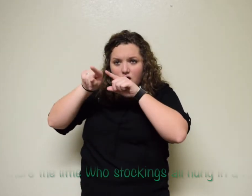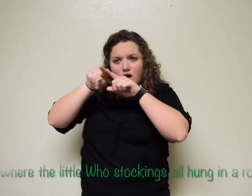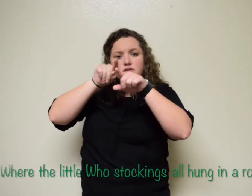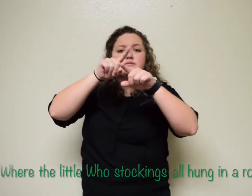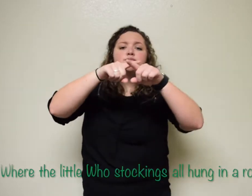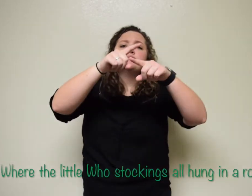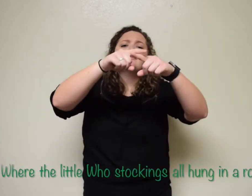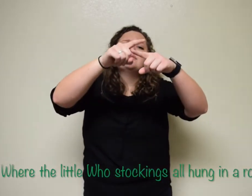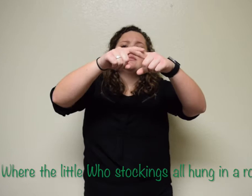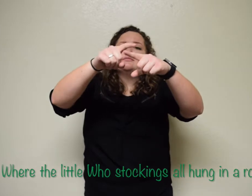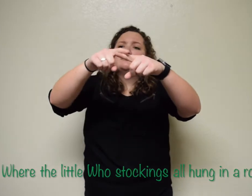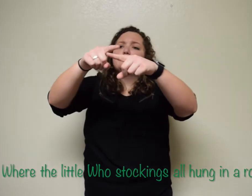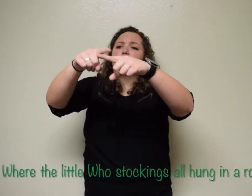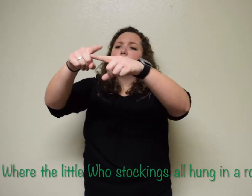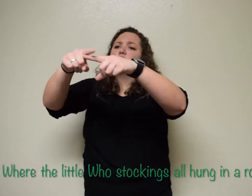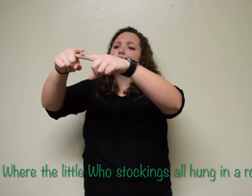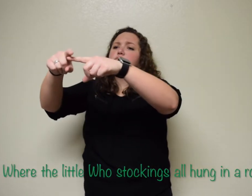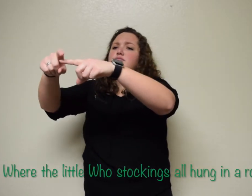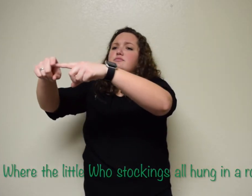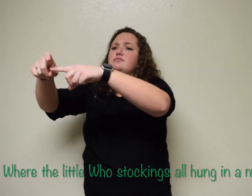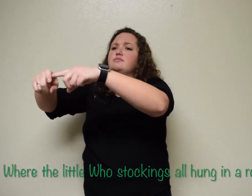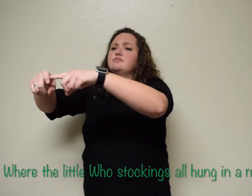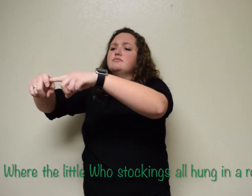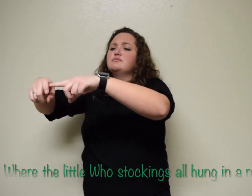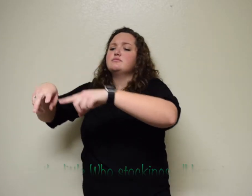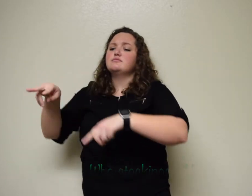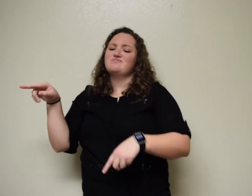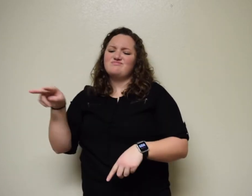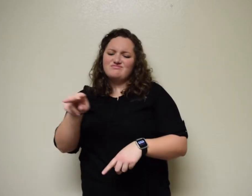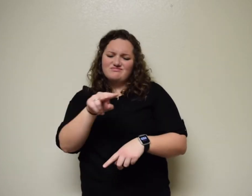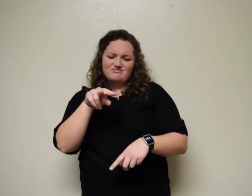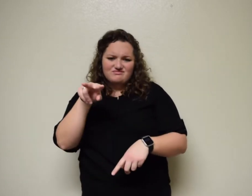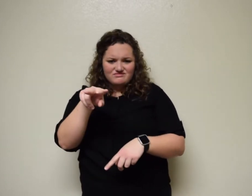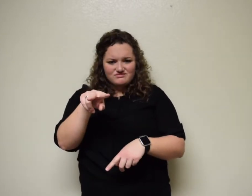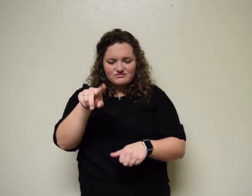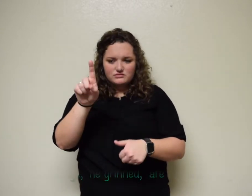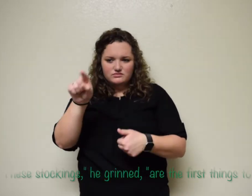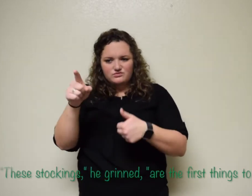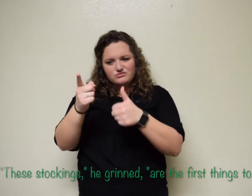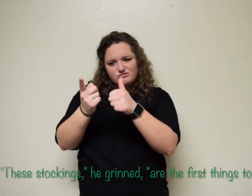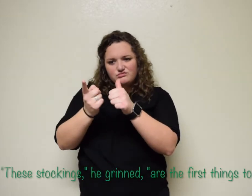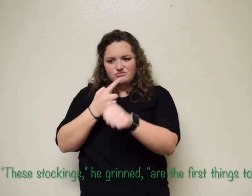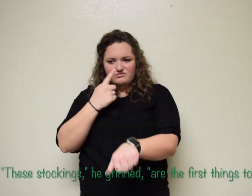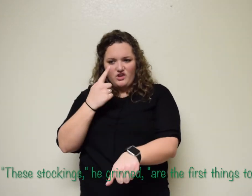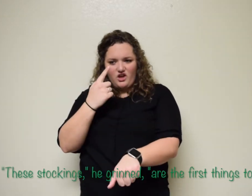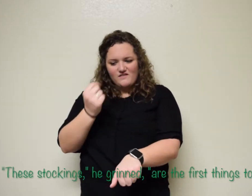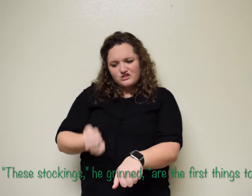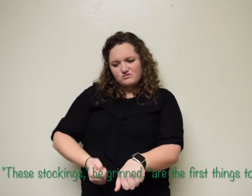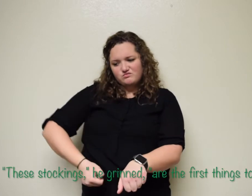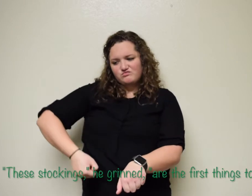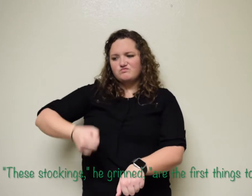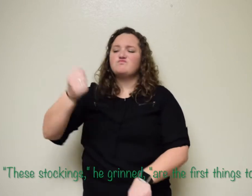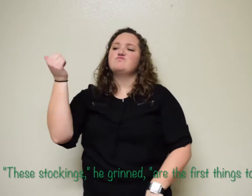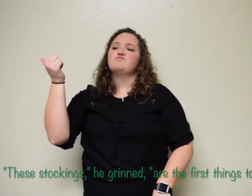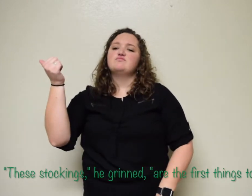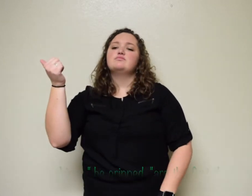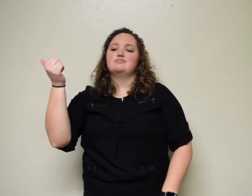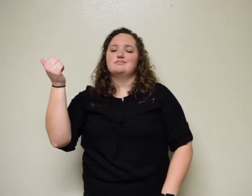stocking all hung in a row these stockings he grinned are the first things to